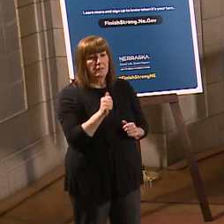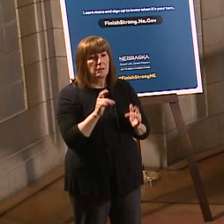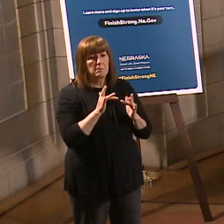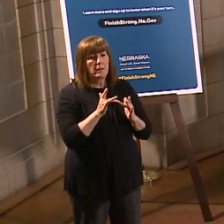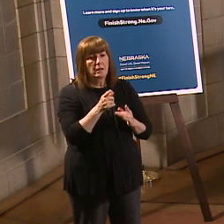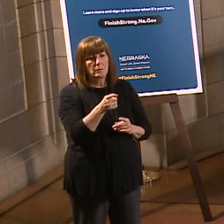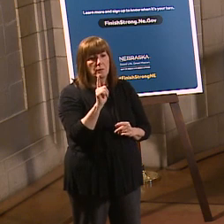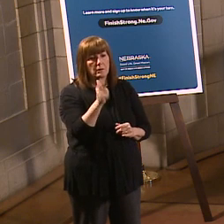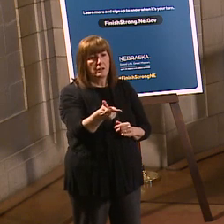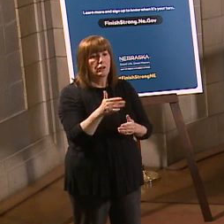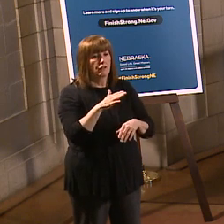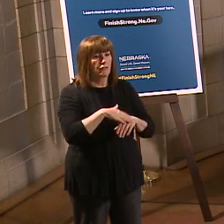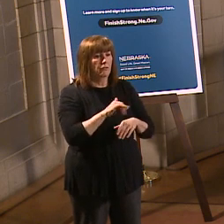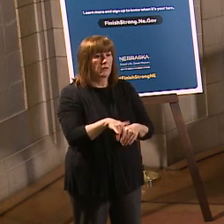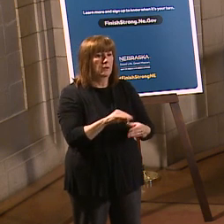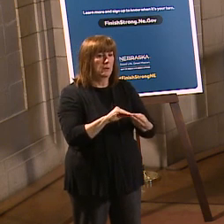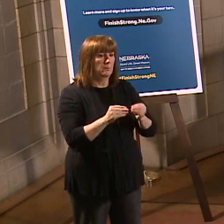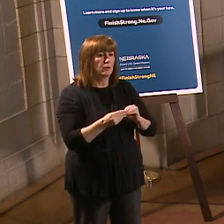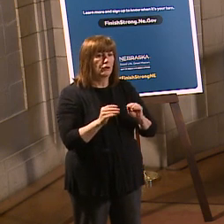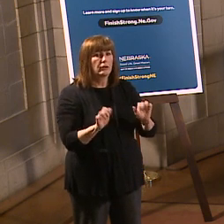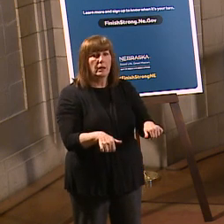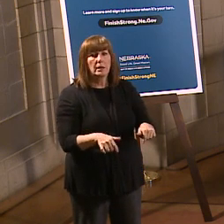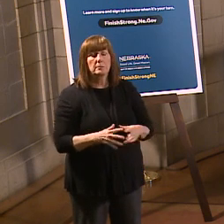on that, though. Okay.